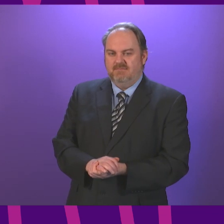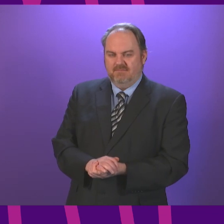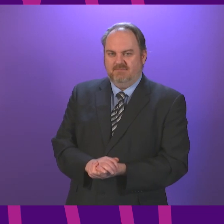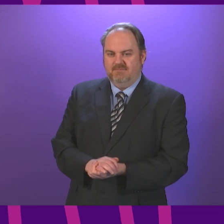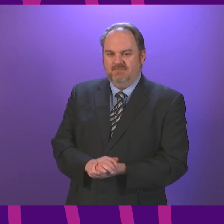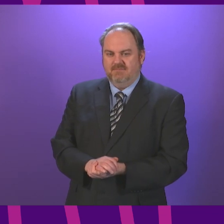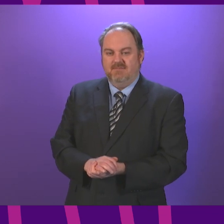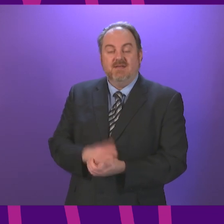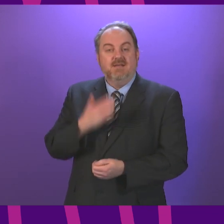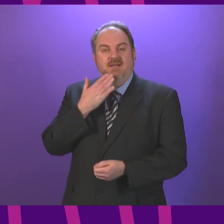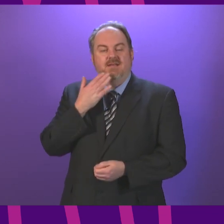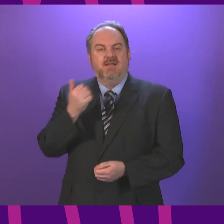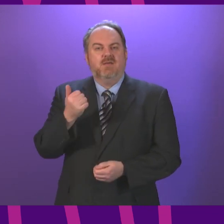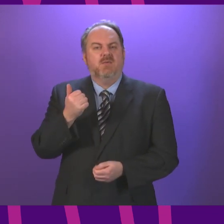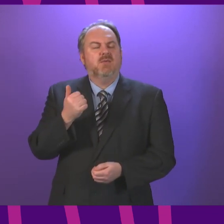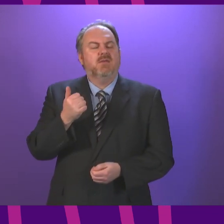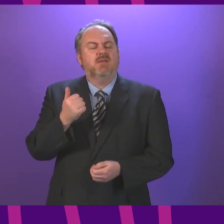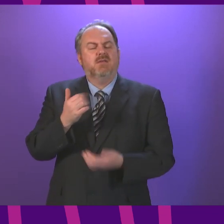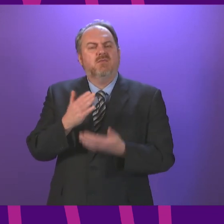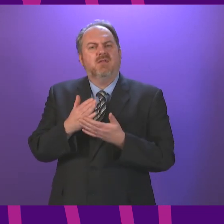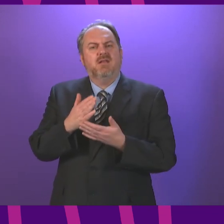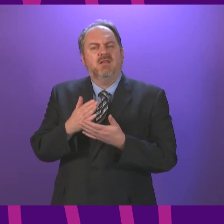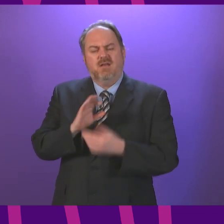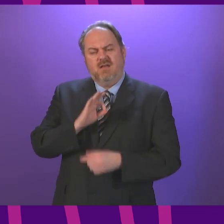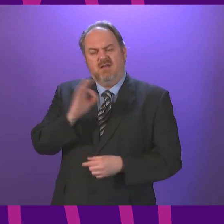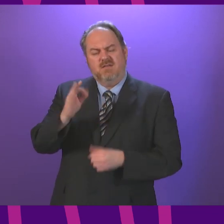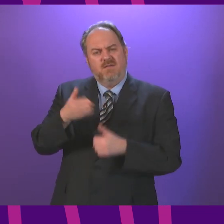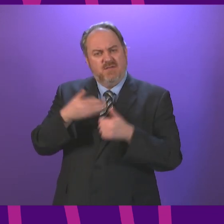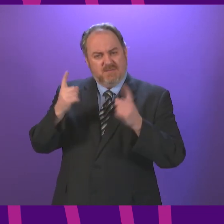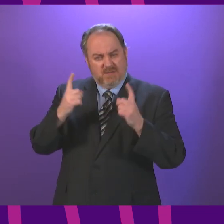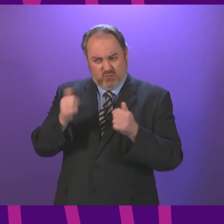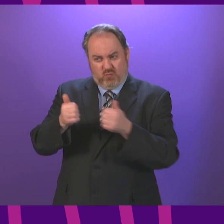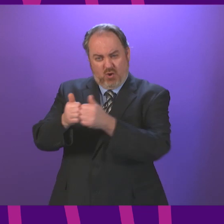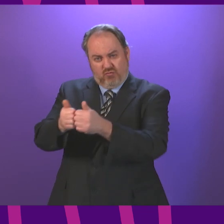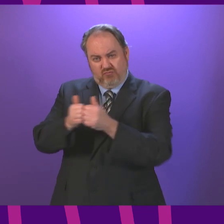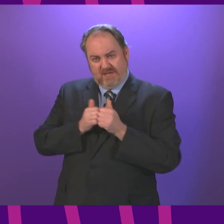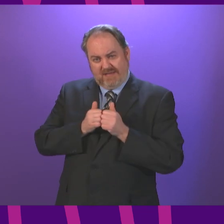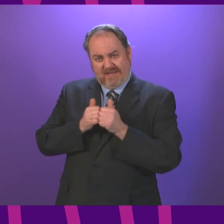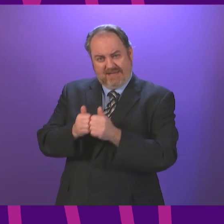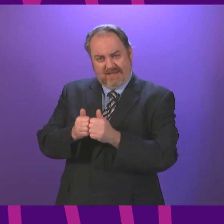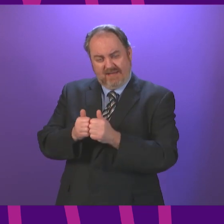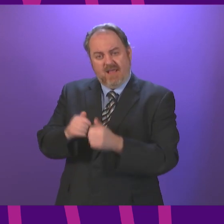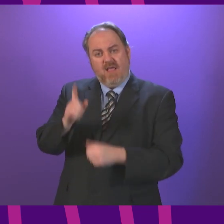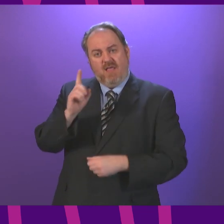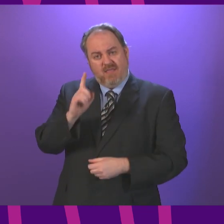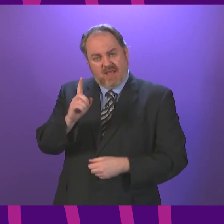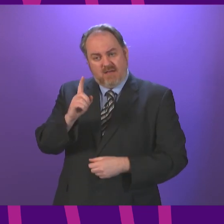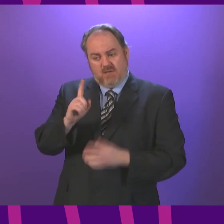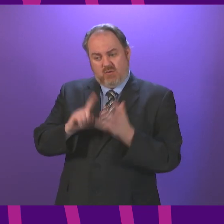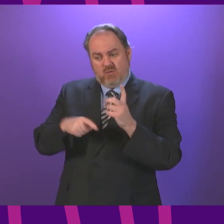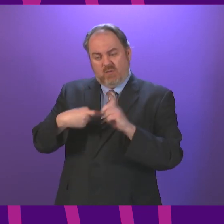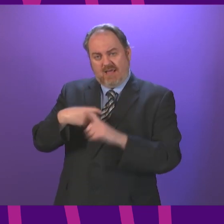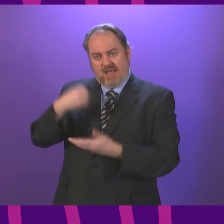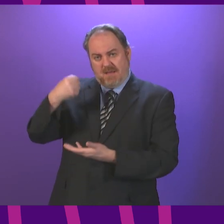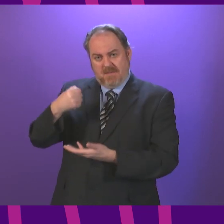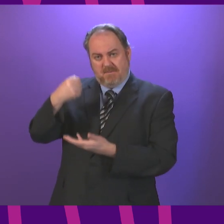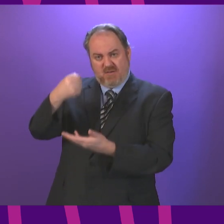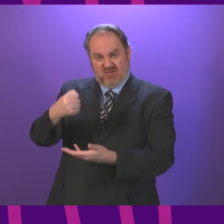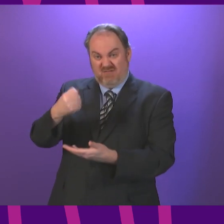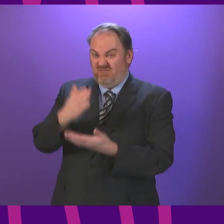Thank you, Presiding Officer. Does the First Minister share my concerns that the UK budget has failed